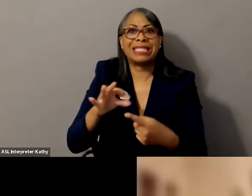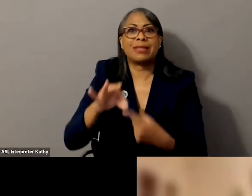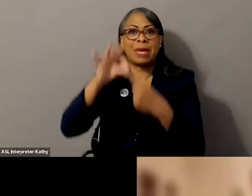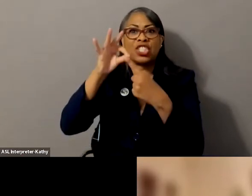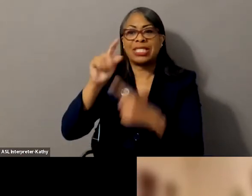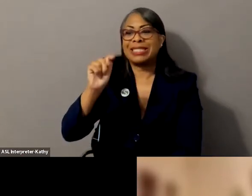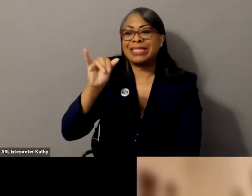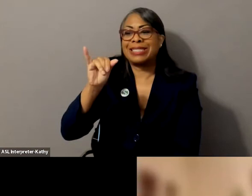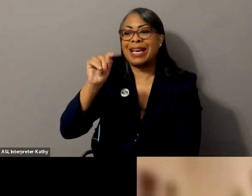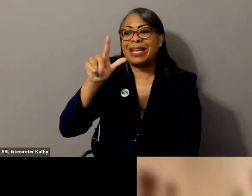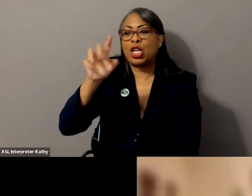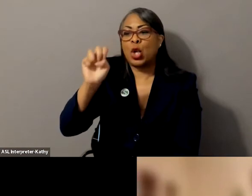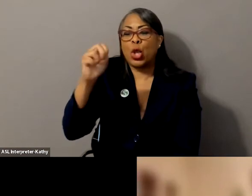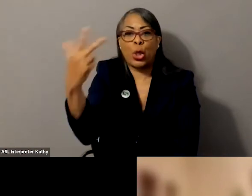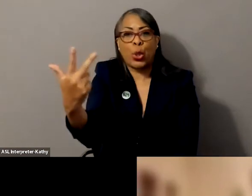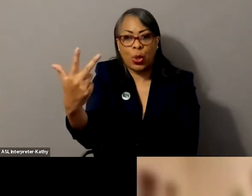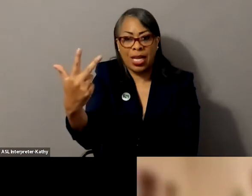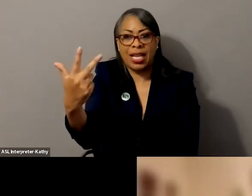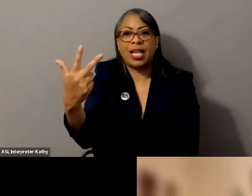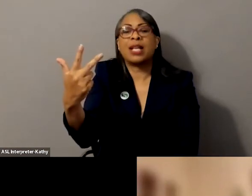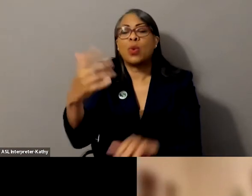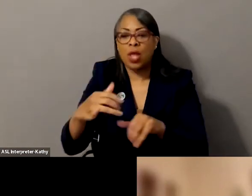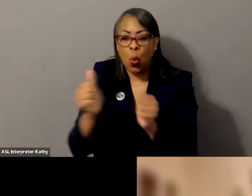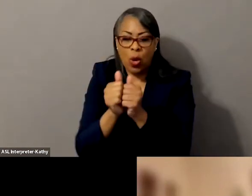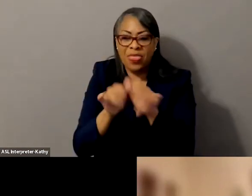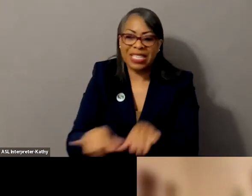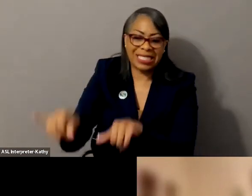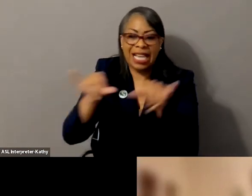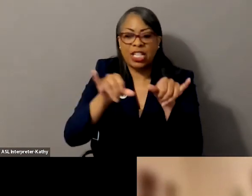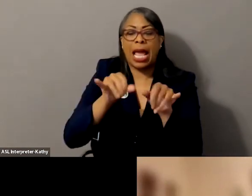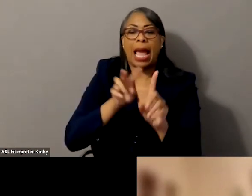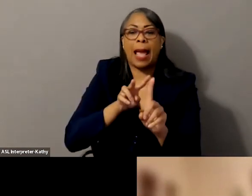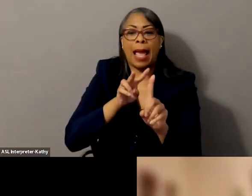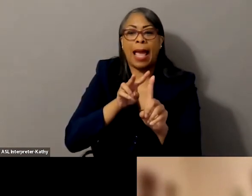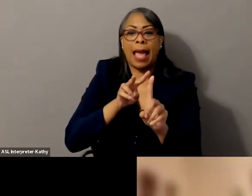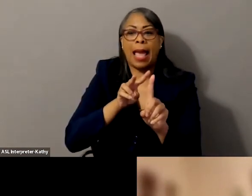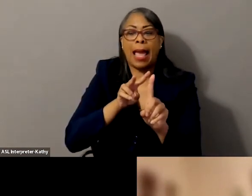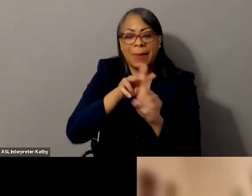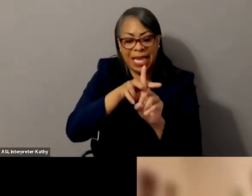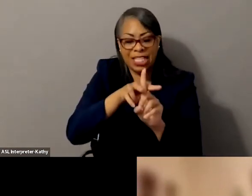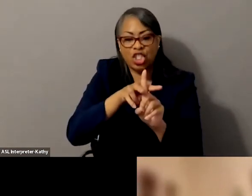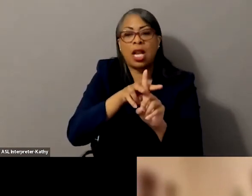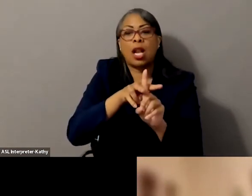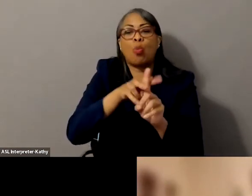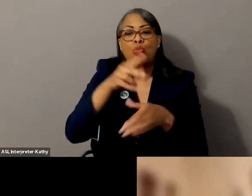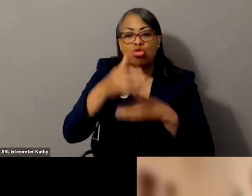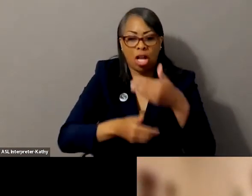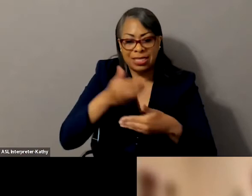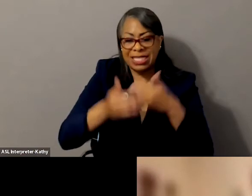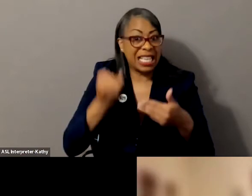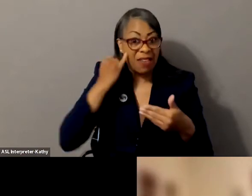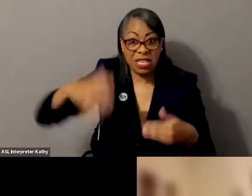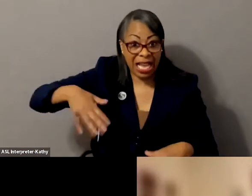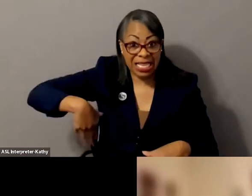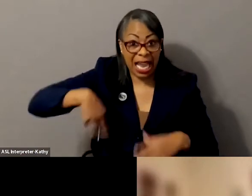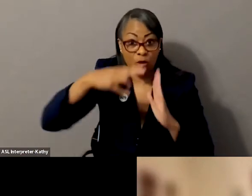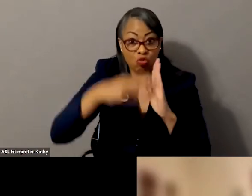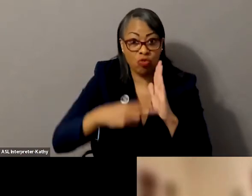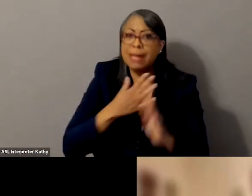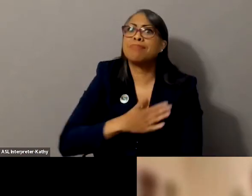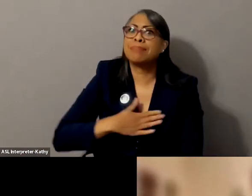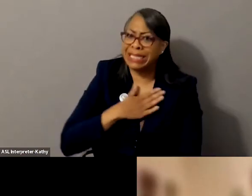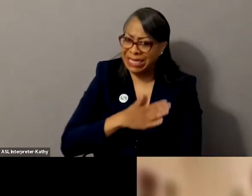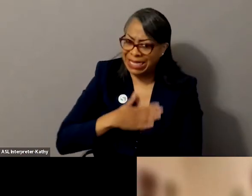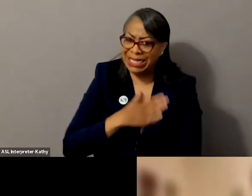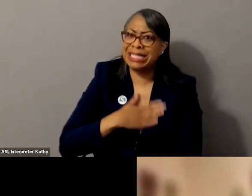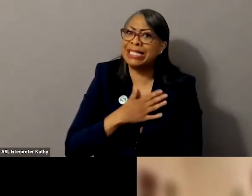with the standard application process. If you haven't read that part of the Evidence Act, go and do yourself a